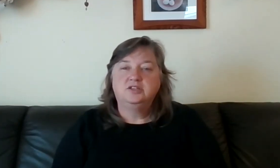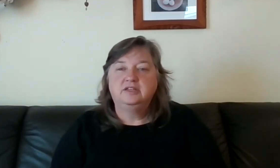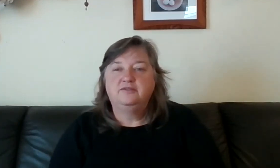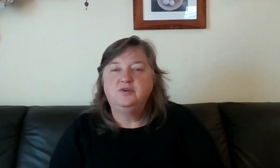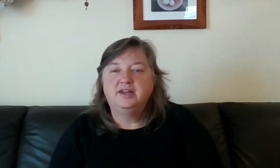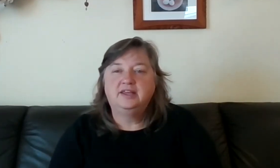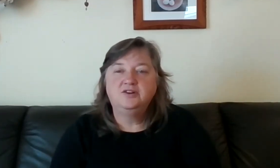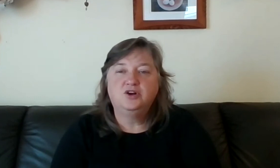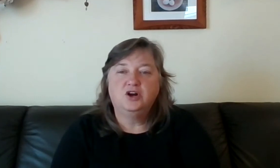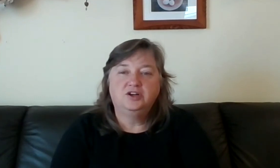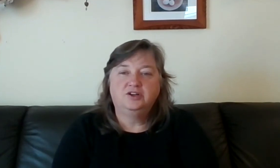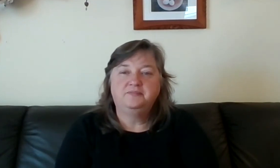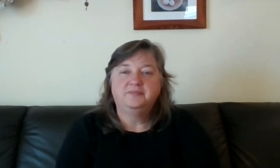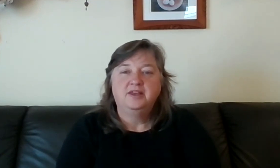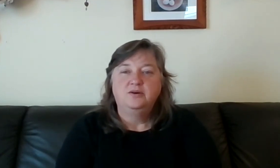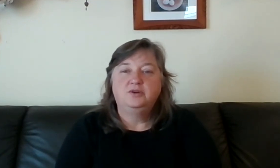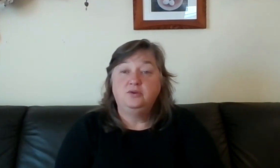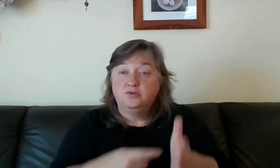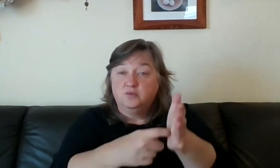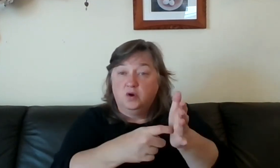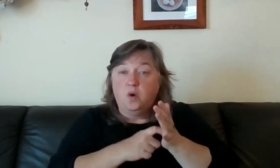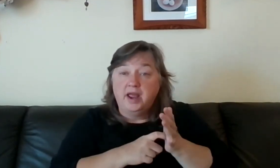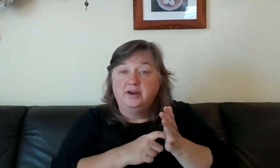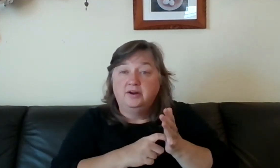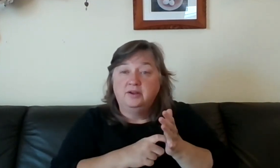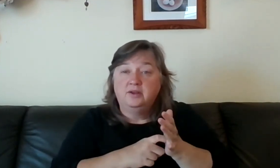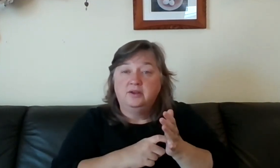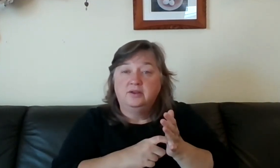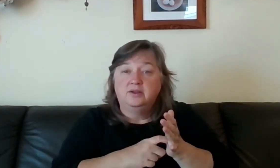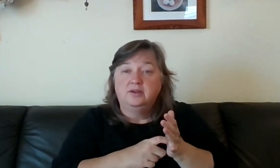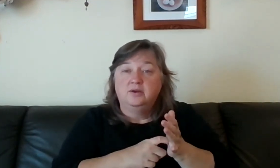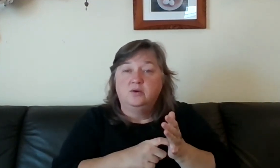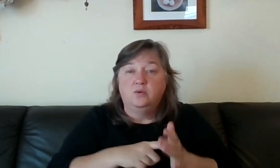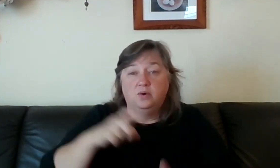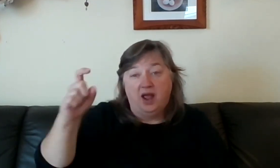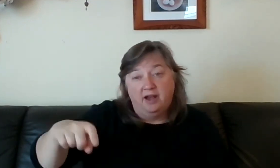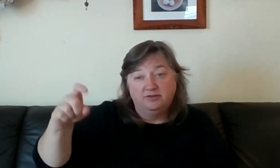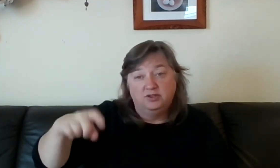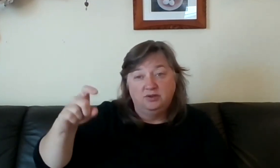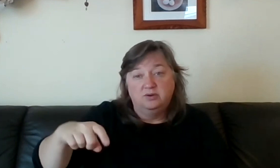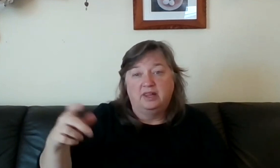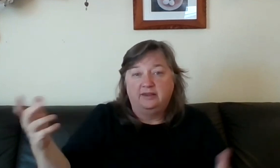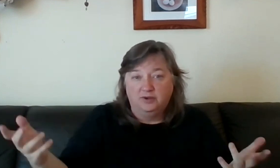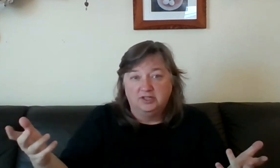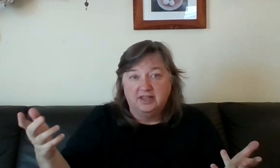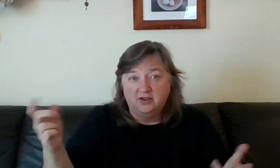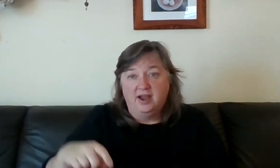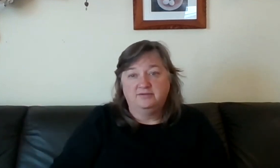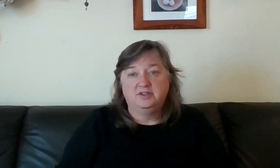Question, if you had a kindergartner, would you use required or have to? Like if you're going to say you have